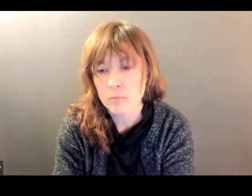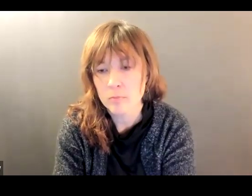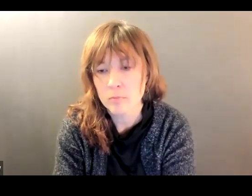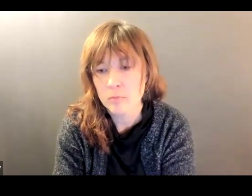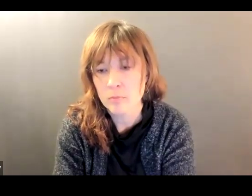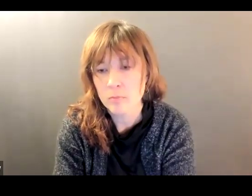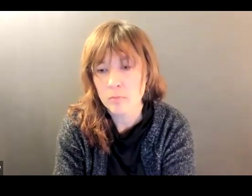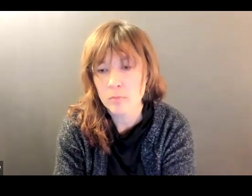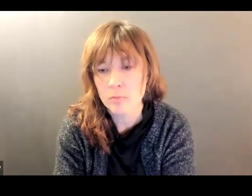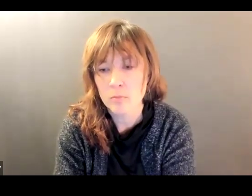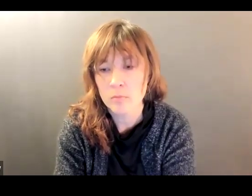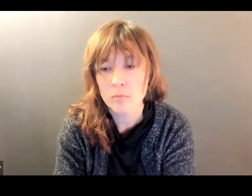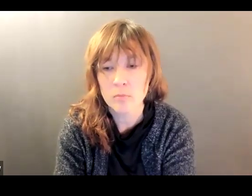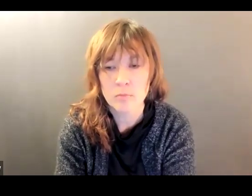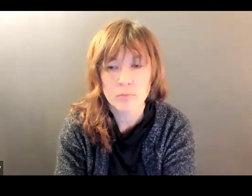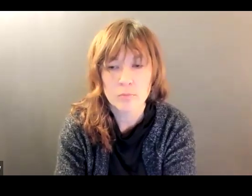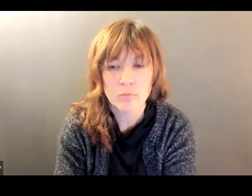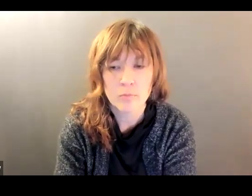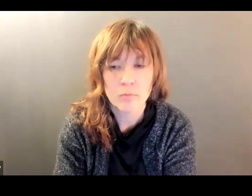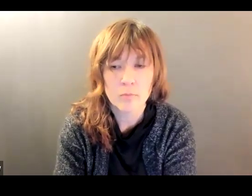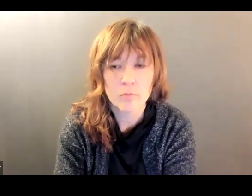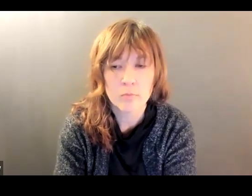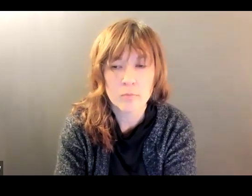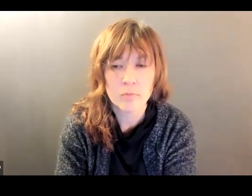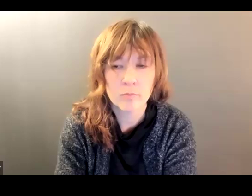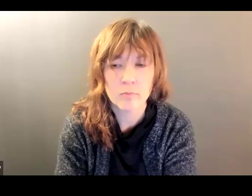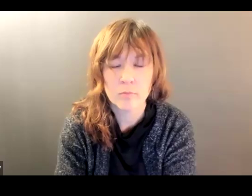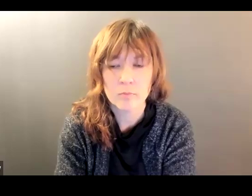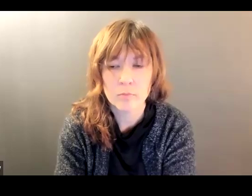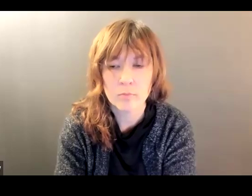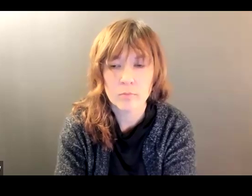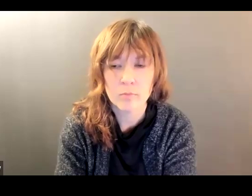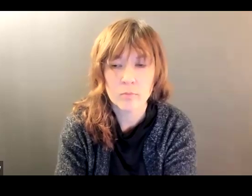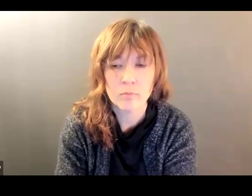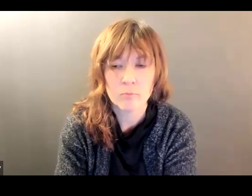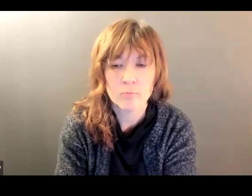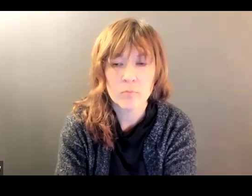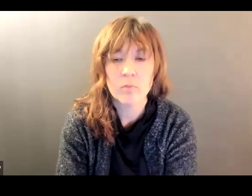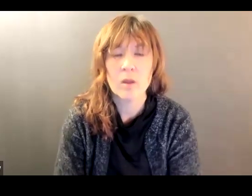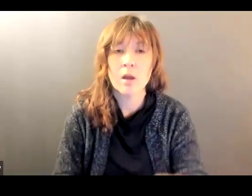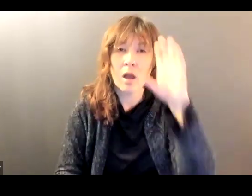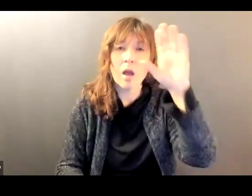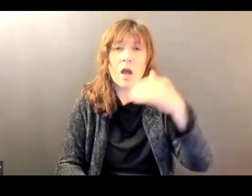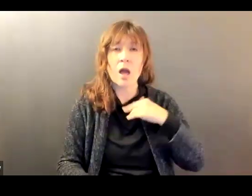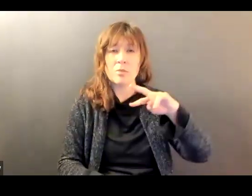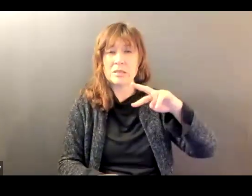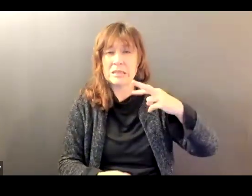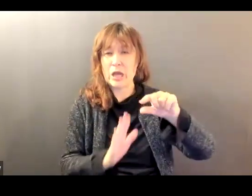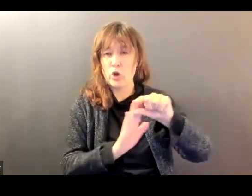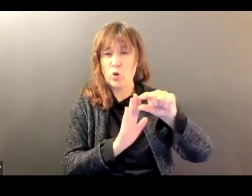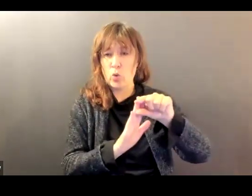Hello, my name is Mikkel Jones. I'm the parent of a second grader at Lee Academy School, Academy Pilot